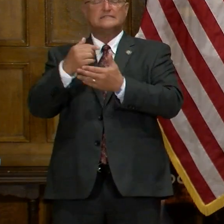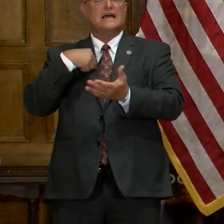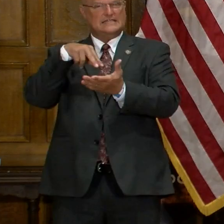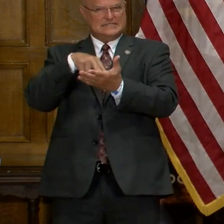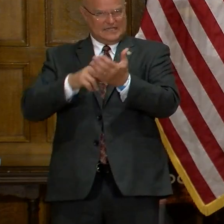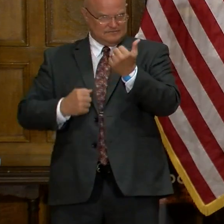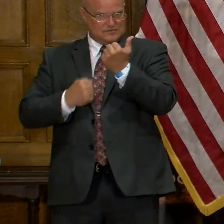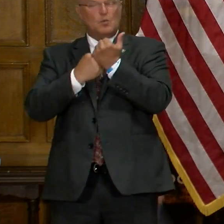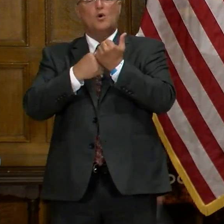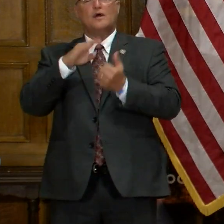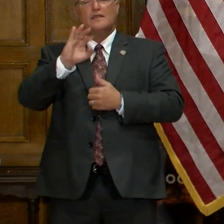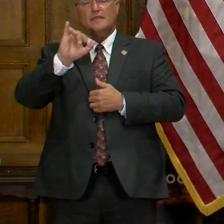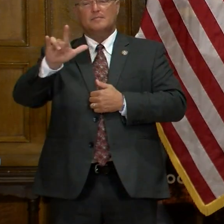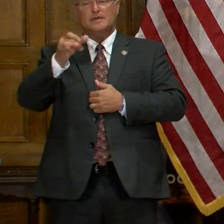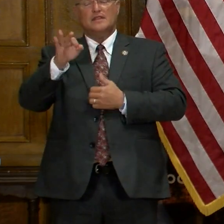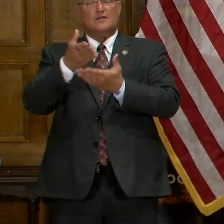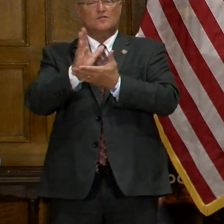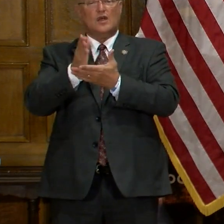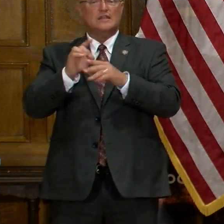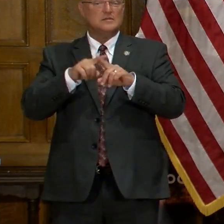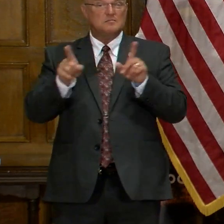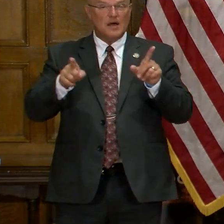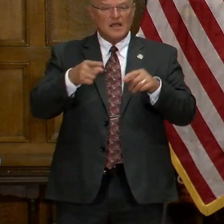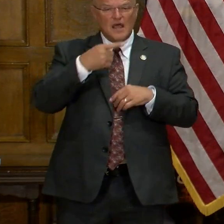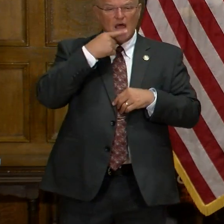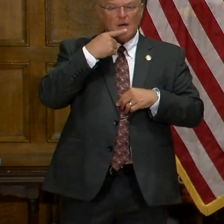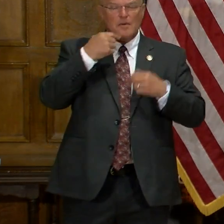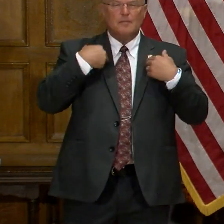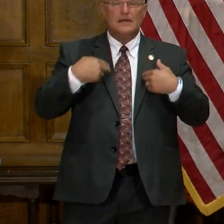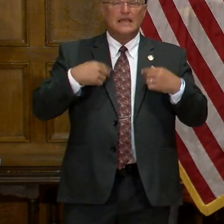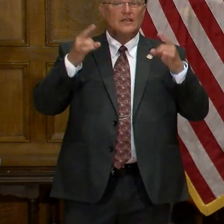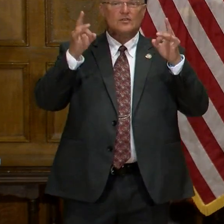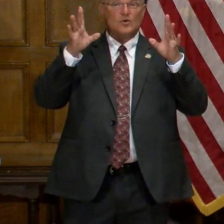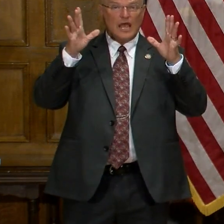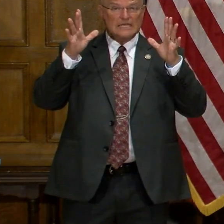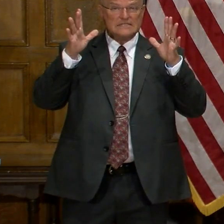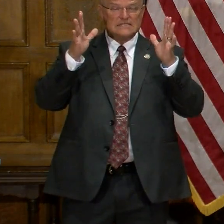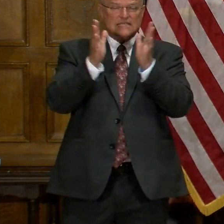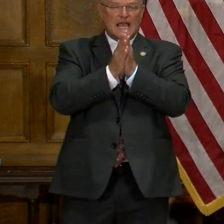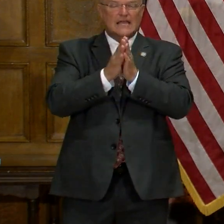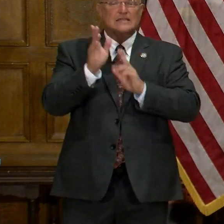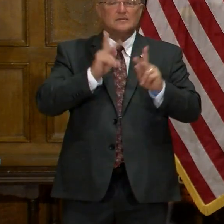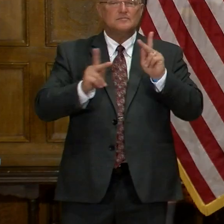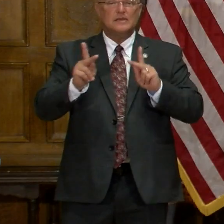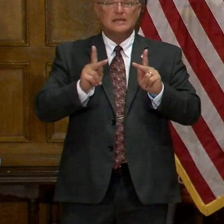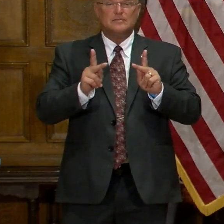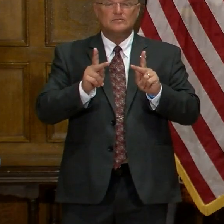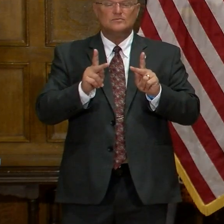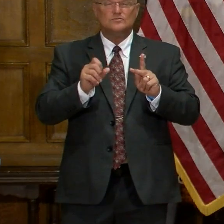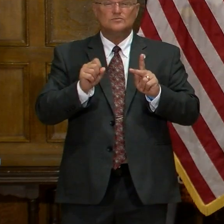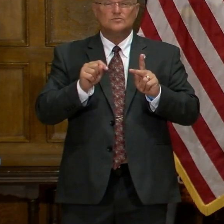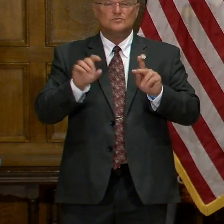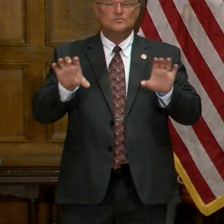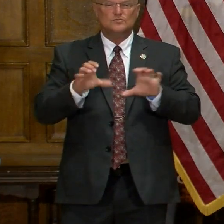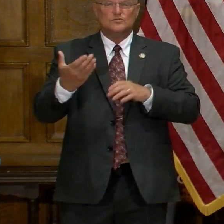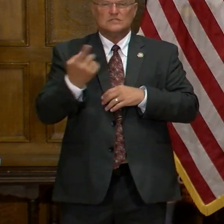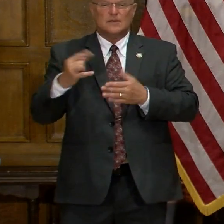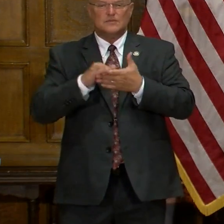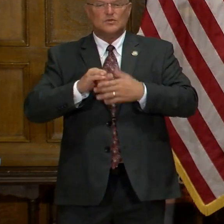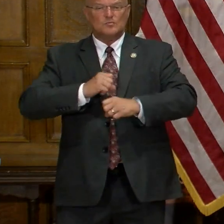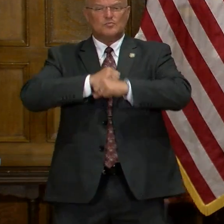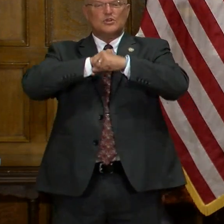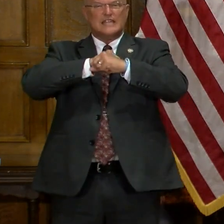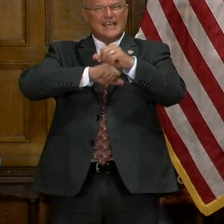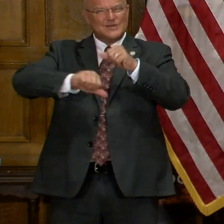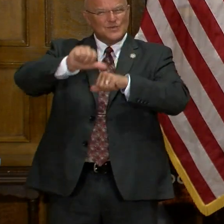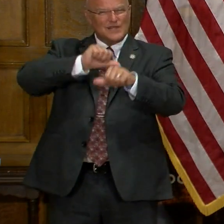but whenever you're simply in a public health crisis, asking people to take a step to protect